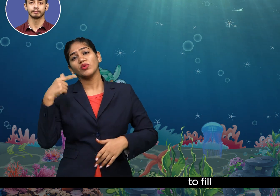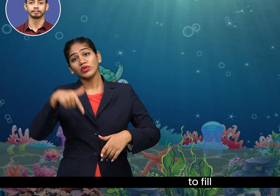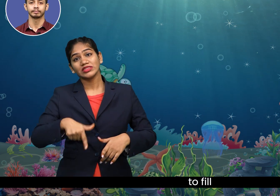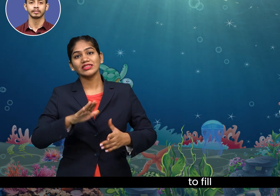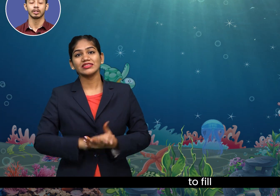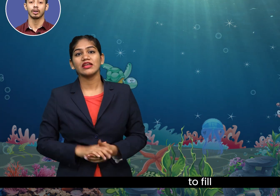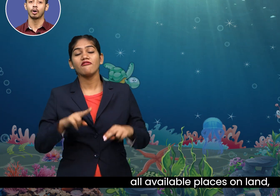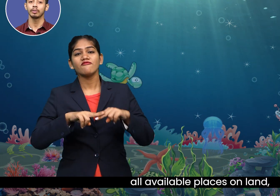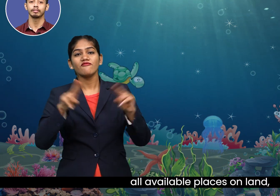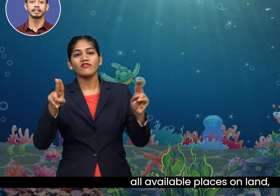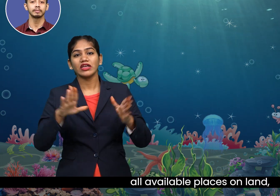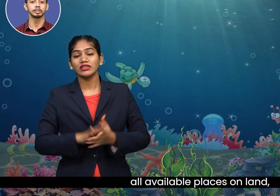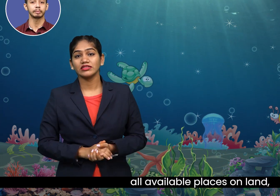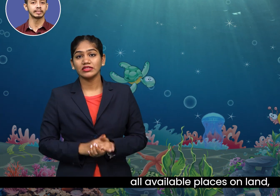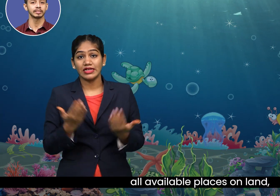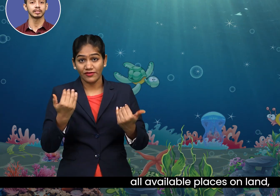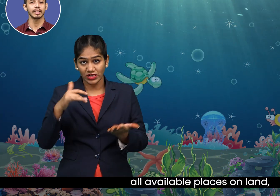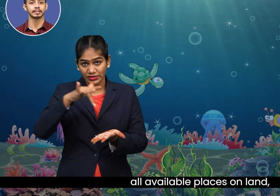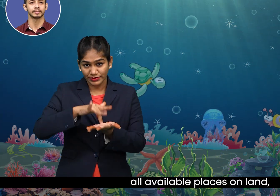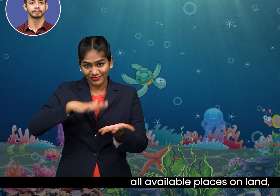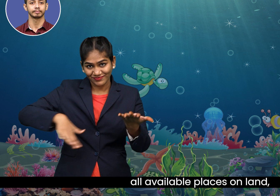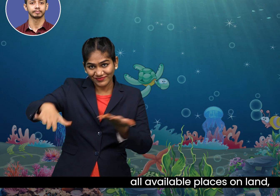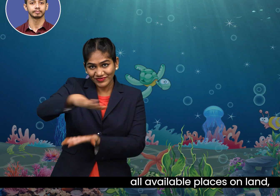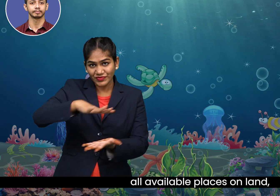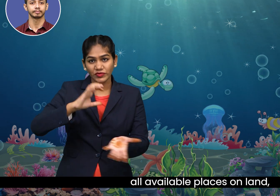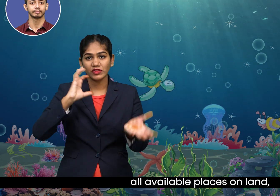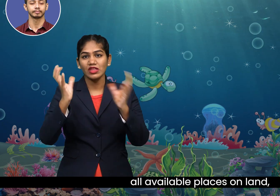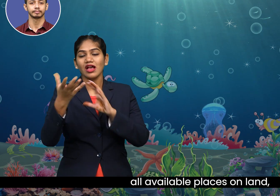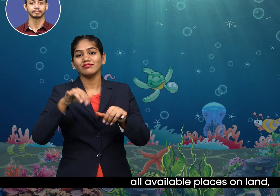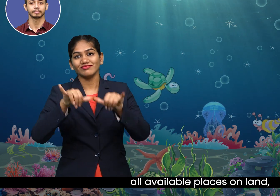fill all available spaces on land,